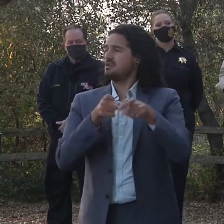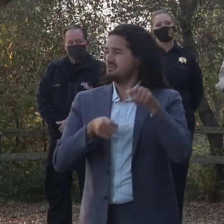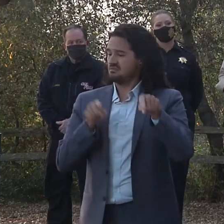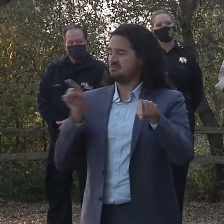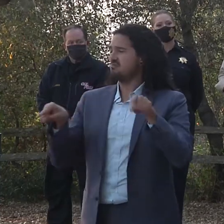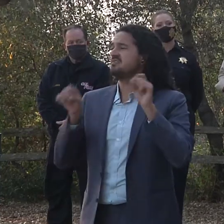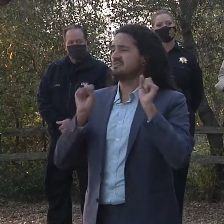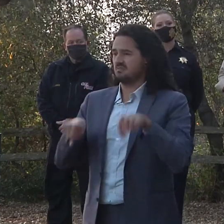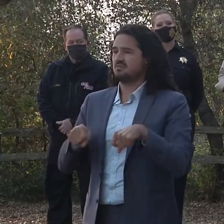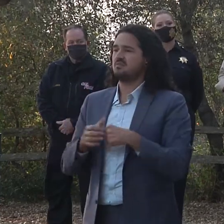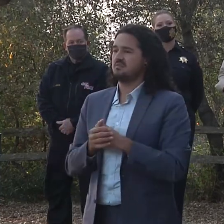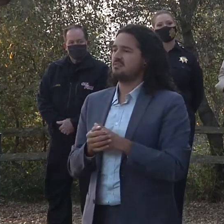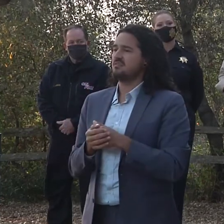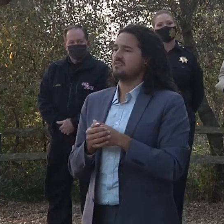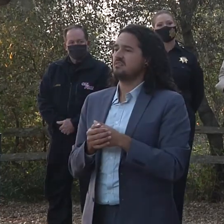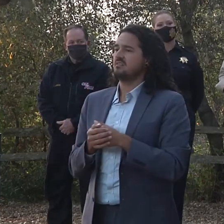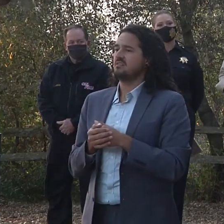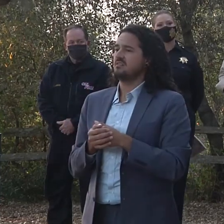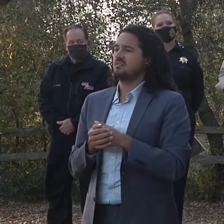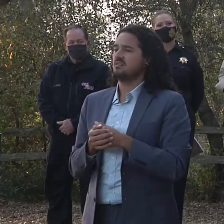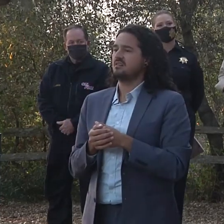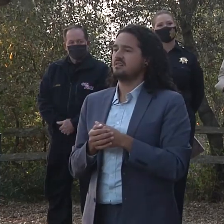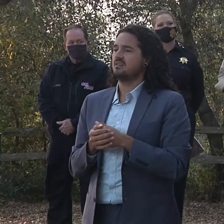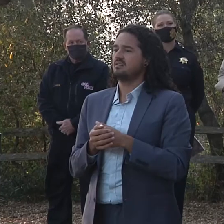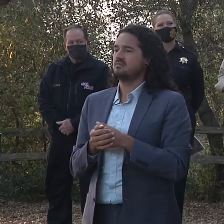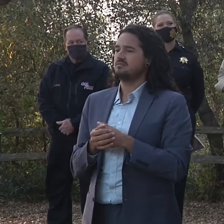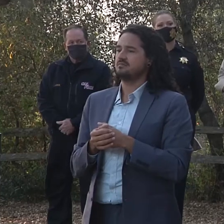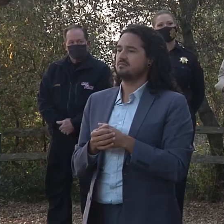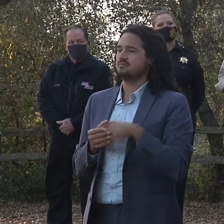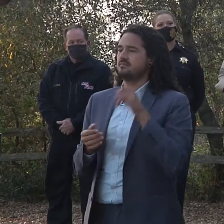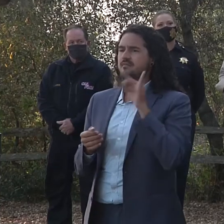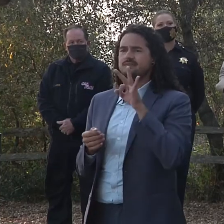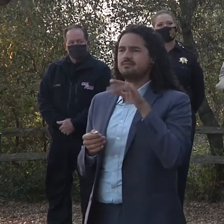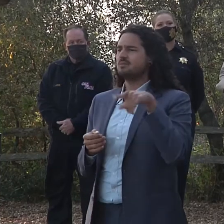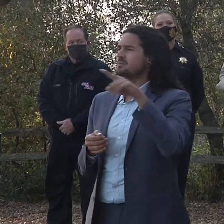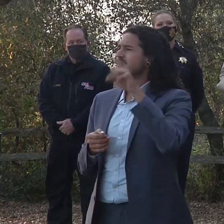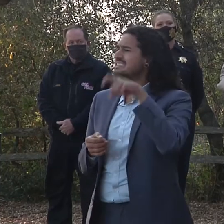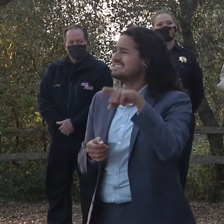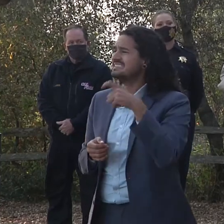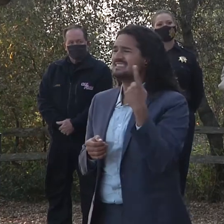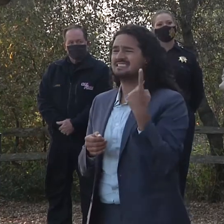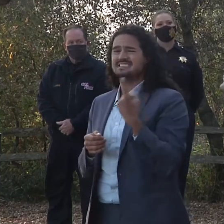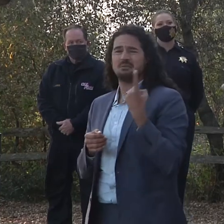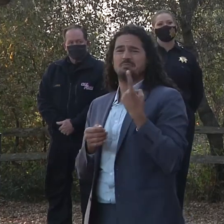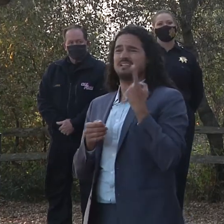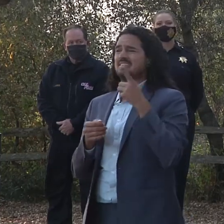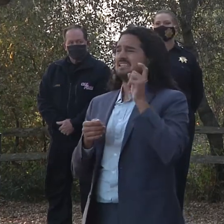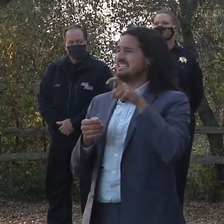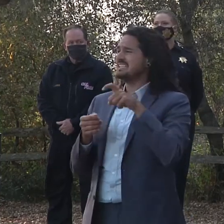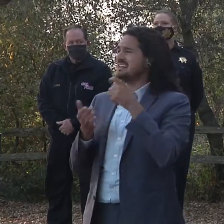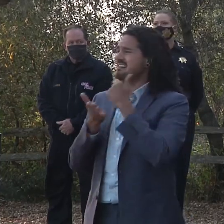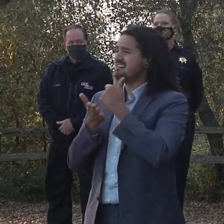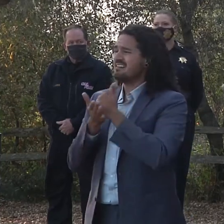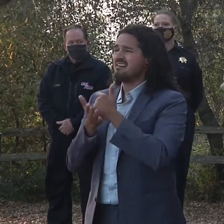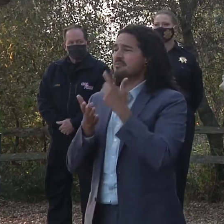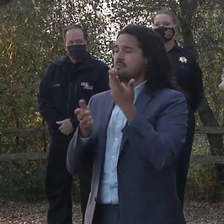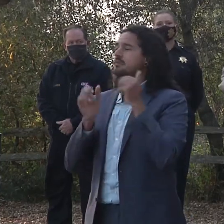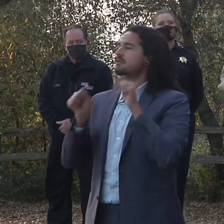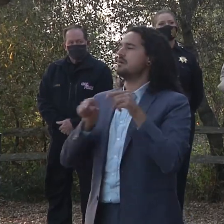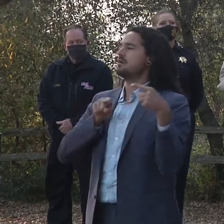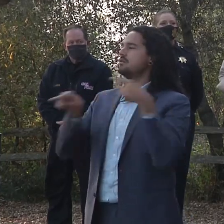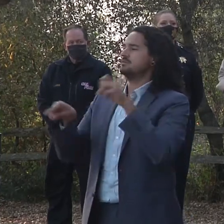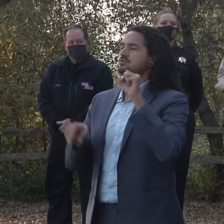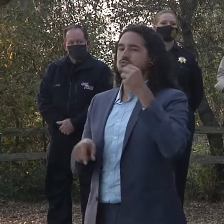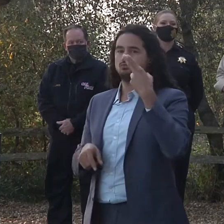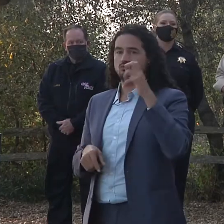something, if you've been impacted by the fire, just show up at one of our shelter sites and you can access some of those donations at those places too.